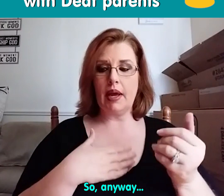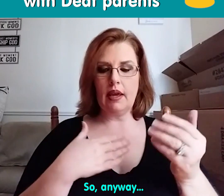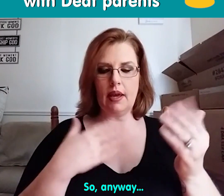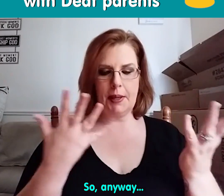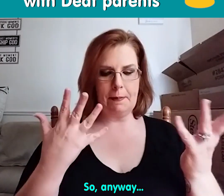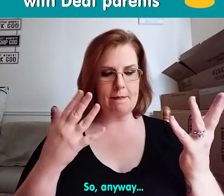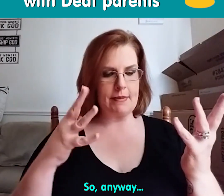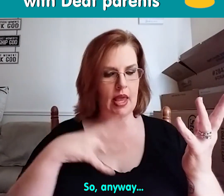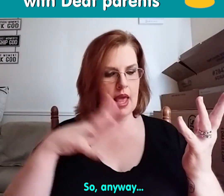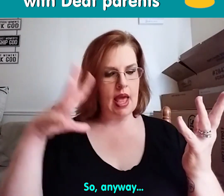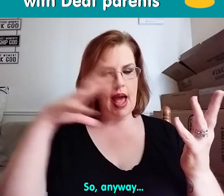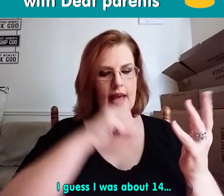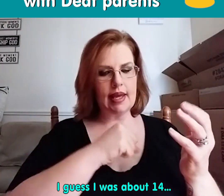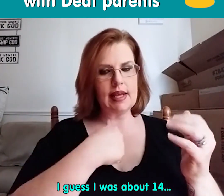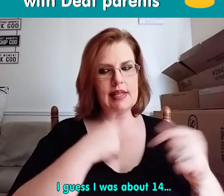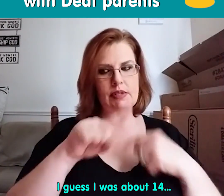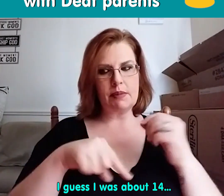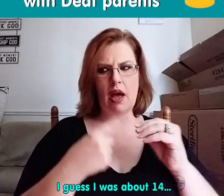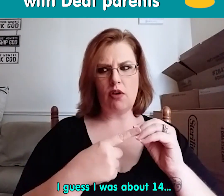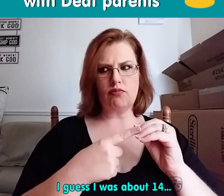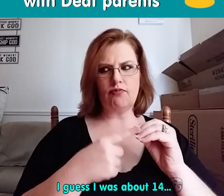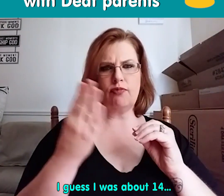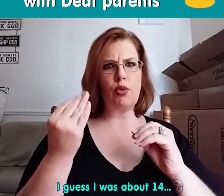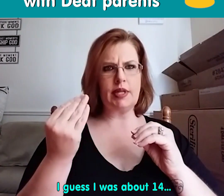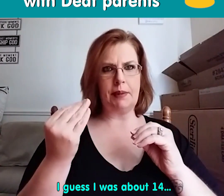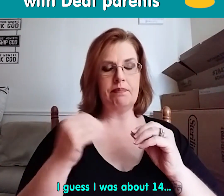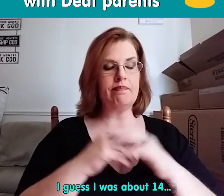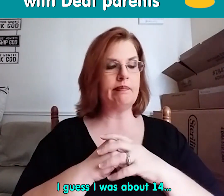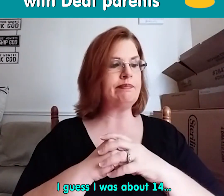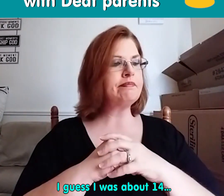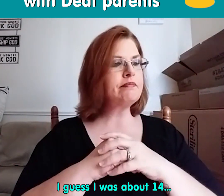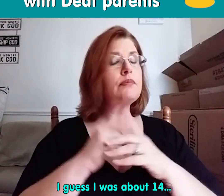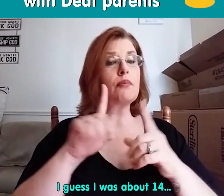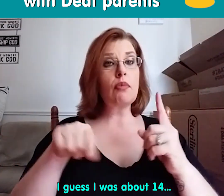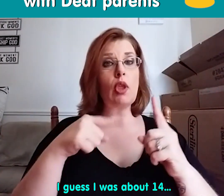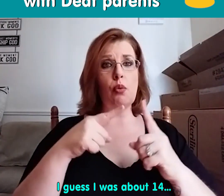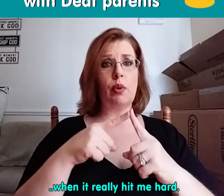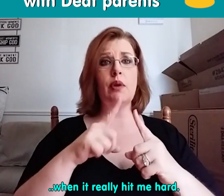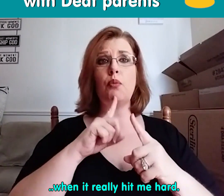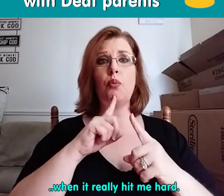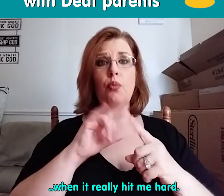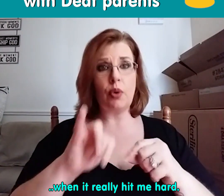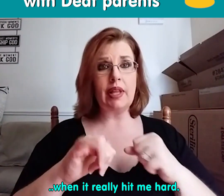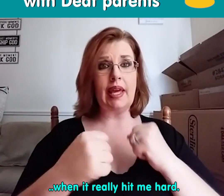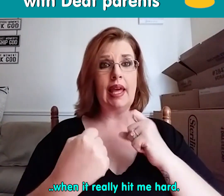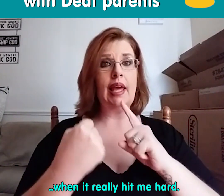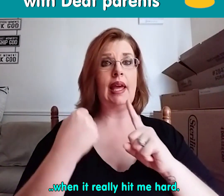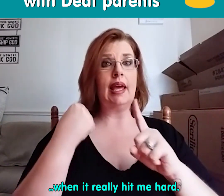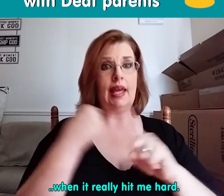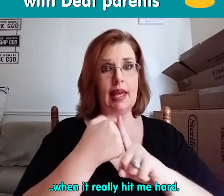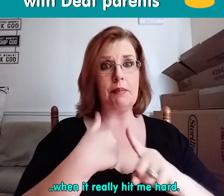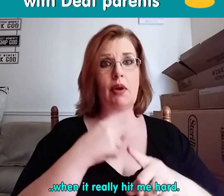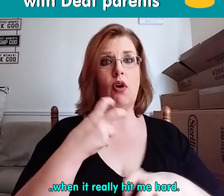anyway, I guess I was about 14 when it really hit me